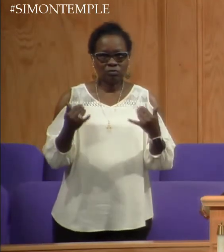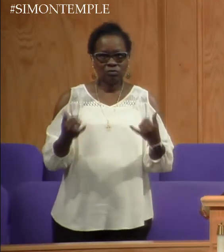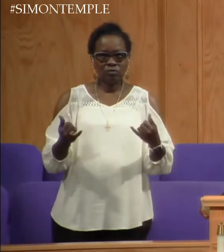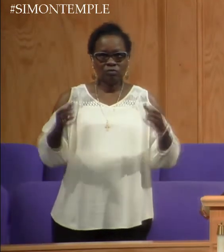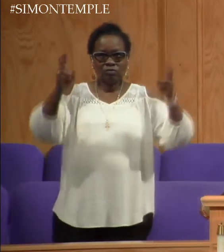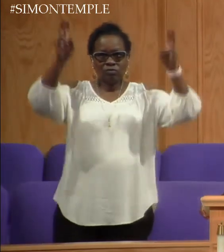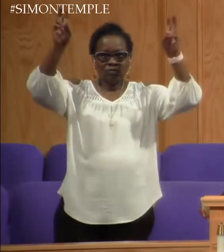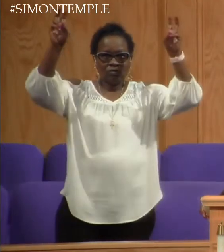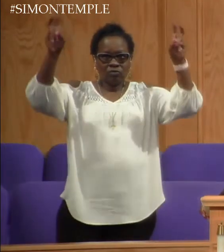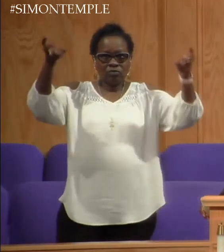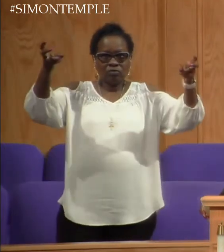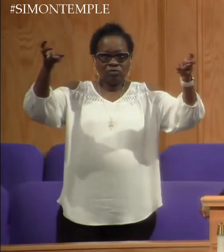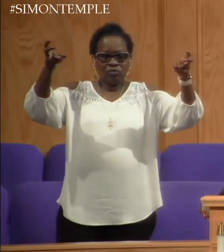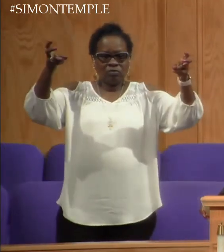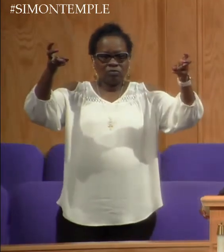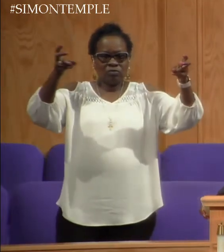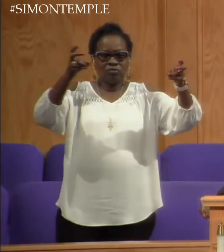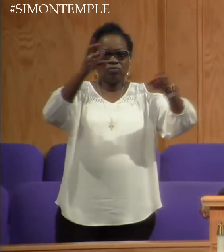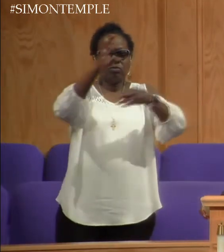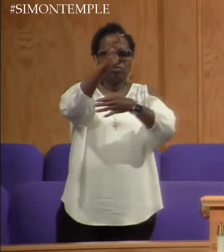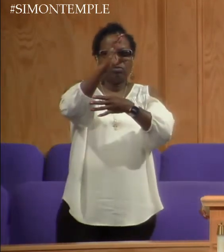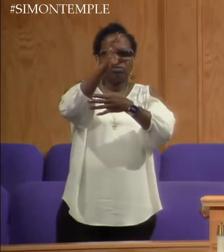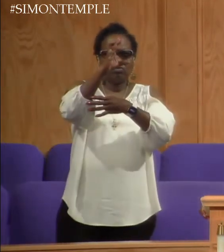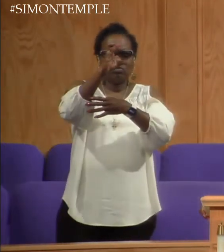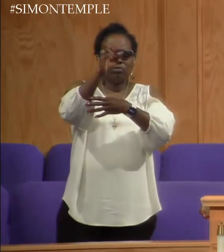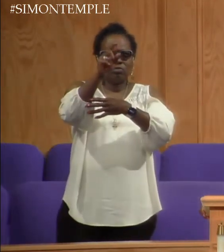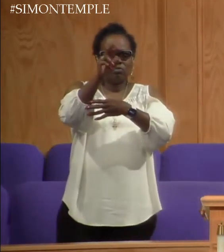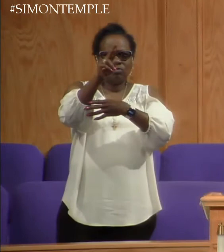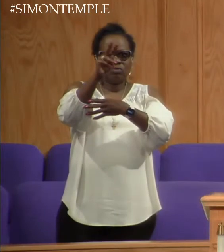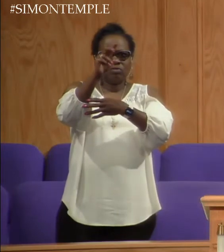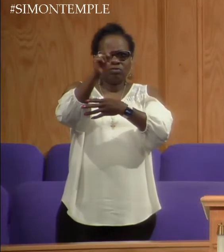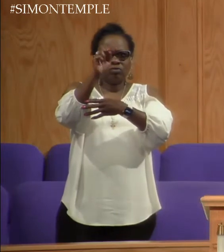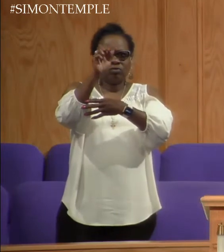certain during uncertain times.